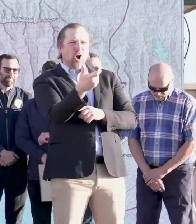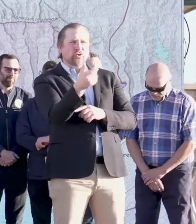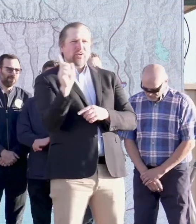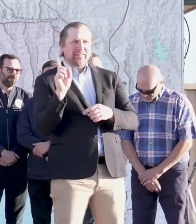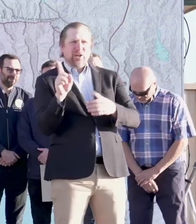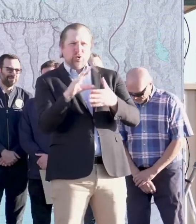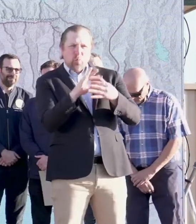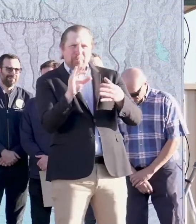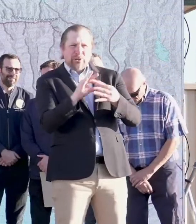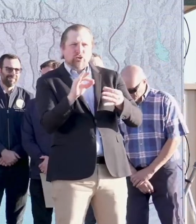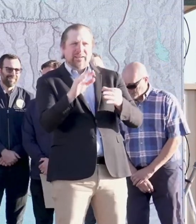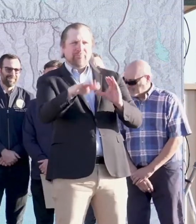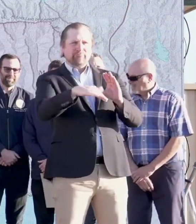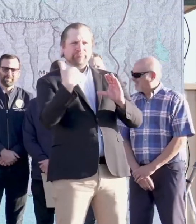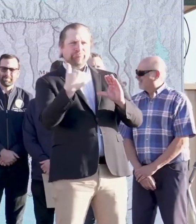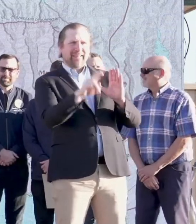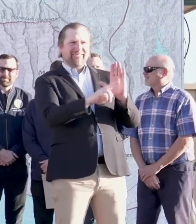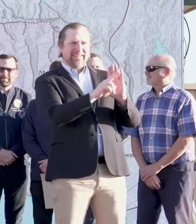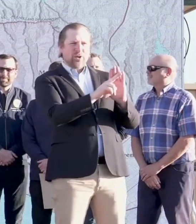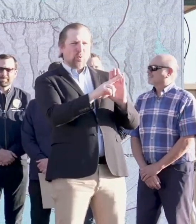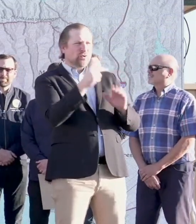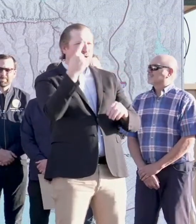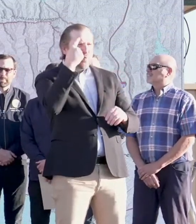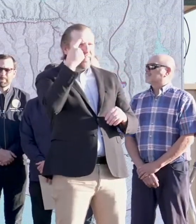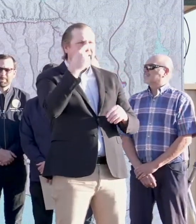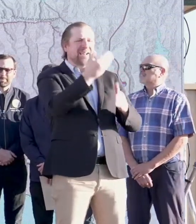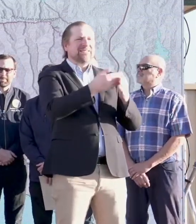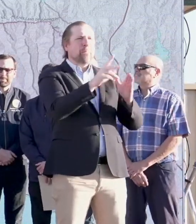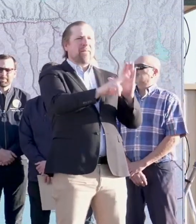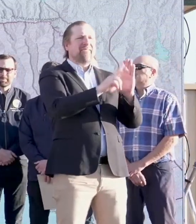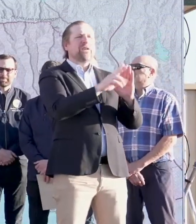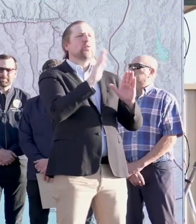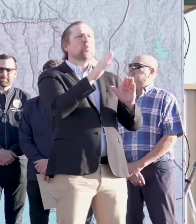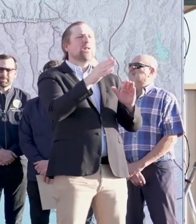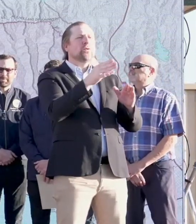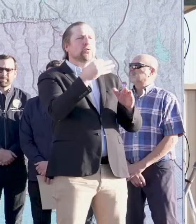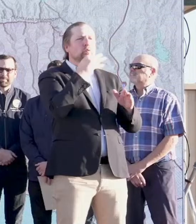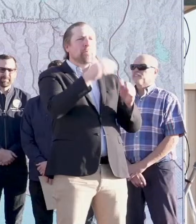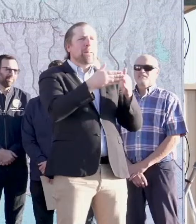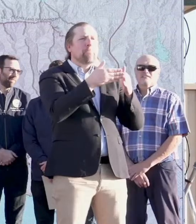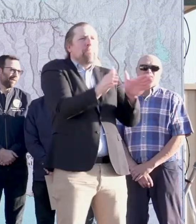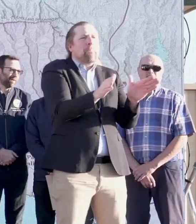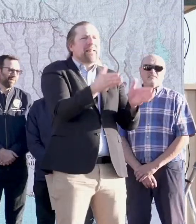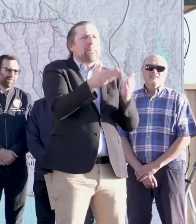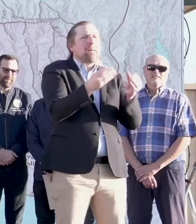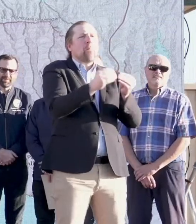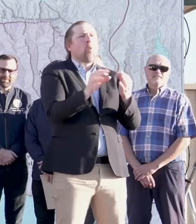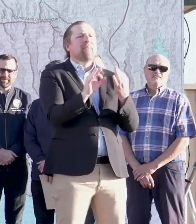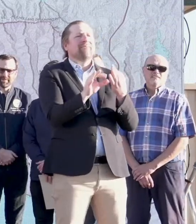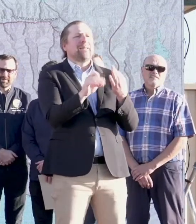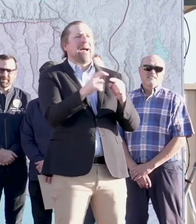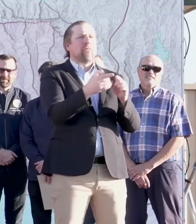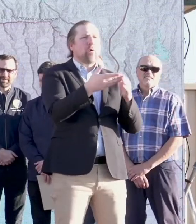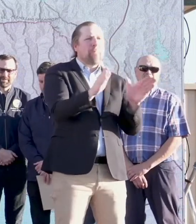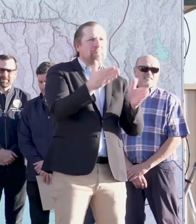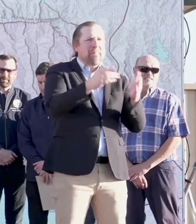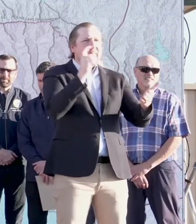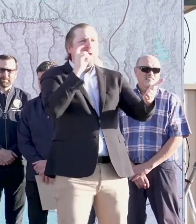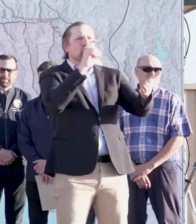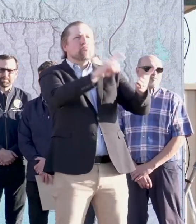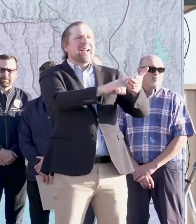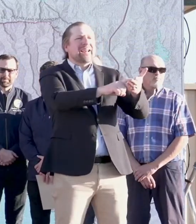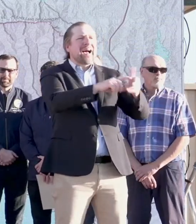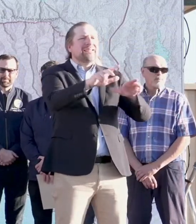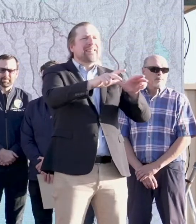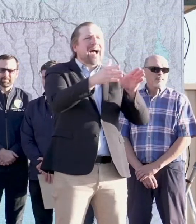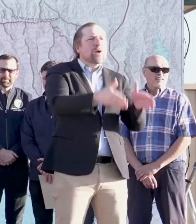have been sent into you, do you foresee making some of those public to spark more input from public? Maybe they'll recognize hikers in the area